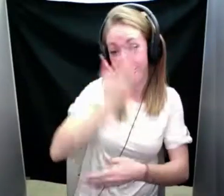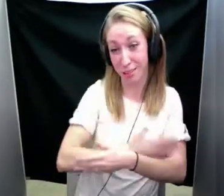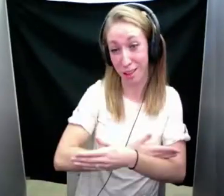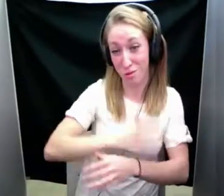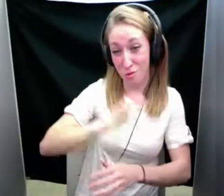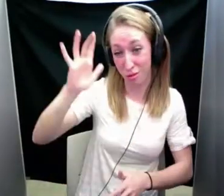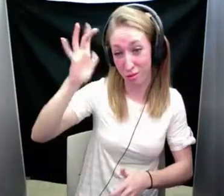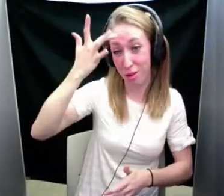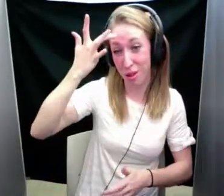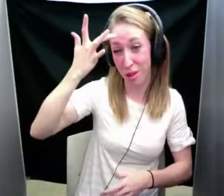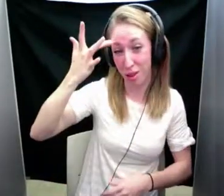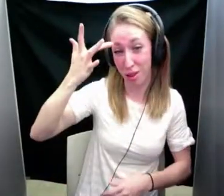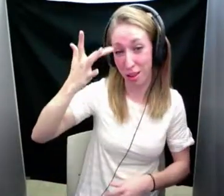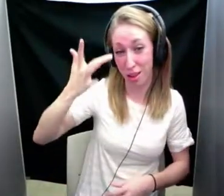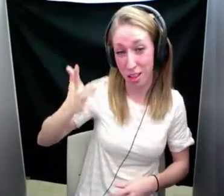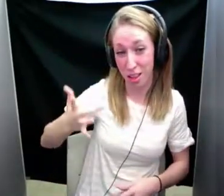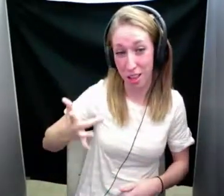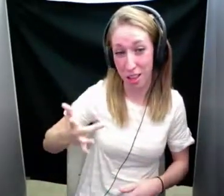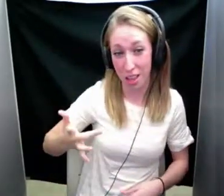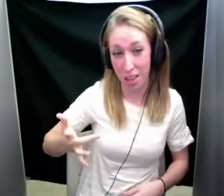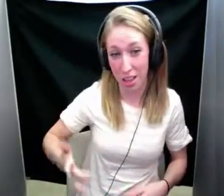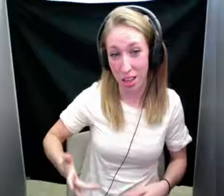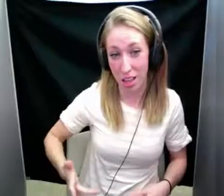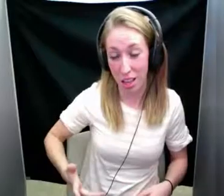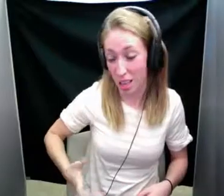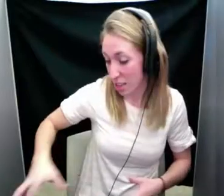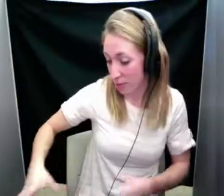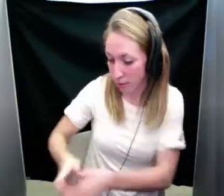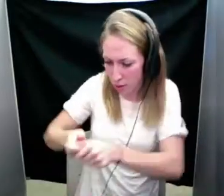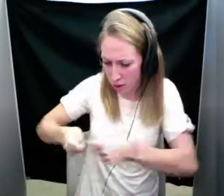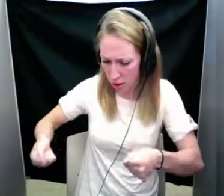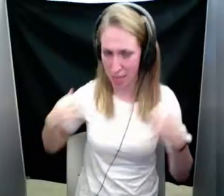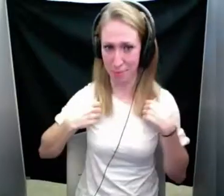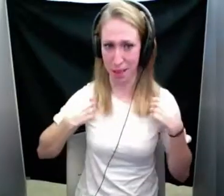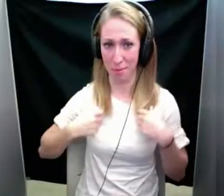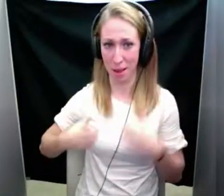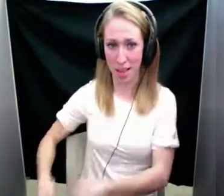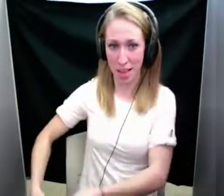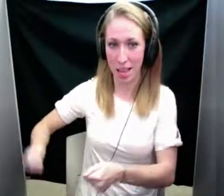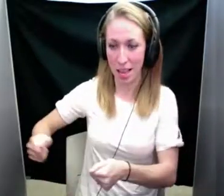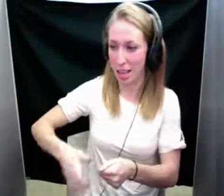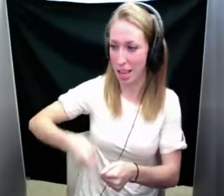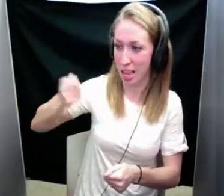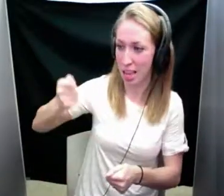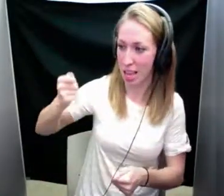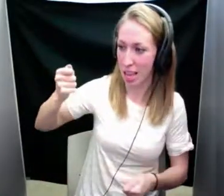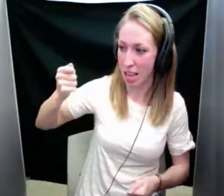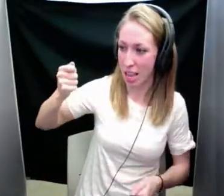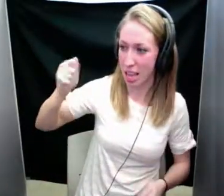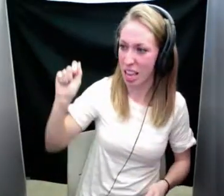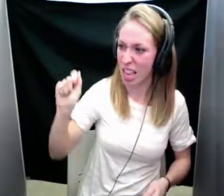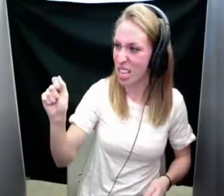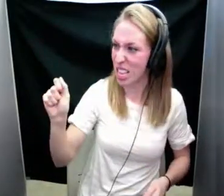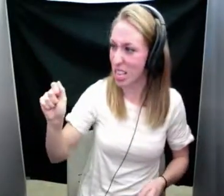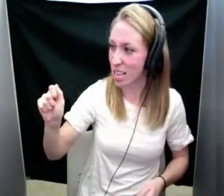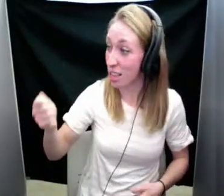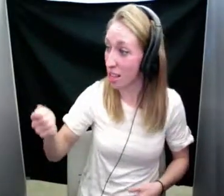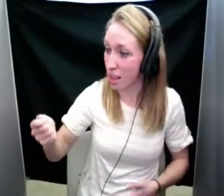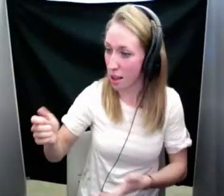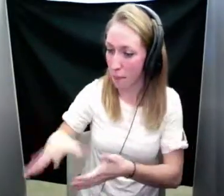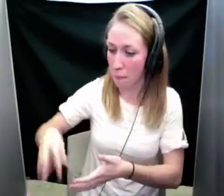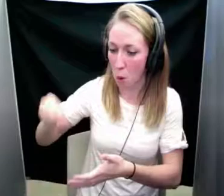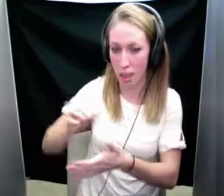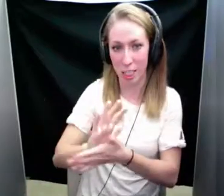to his backpack, got out one of the cheese curds and held it up saying, "If you don't watch it, I'm going to squeeze you the way I'm squeezing